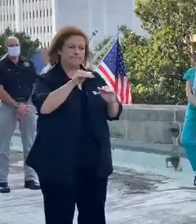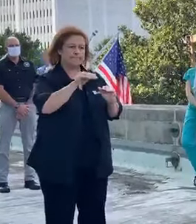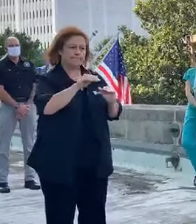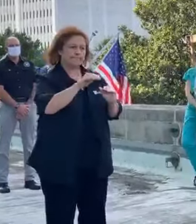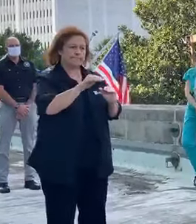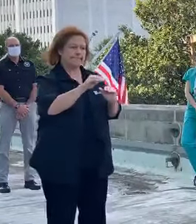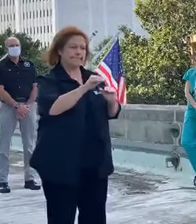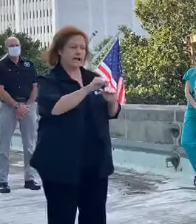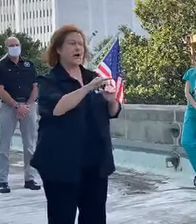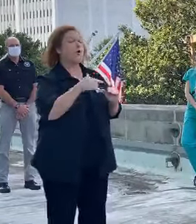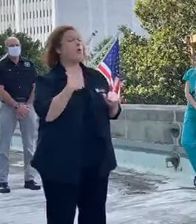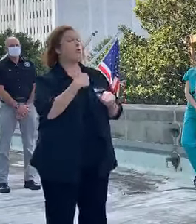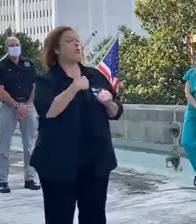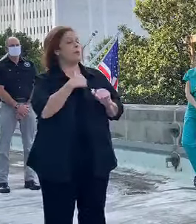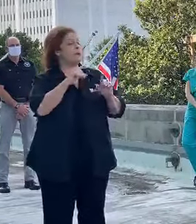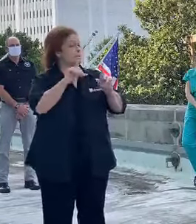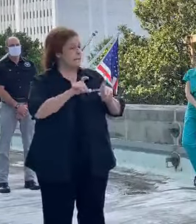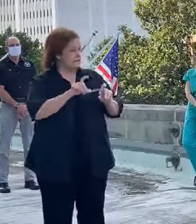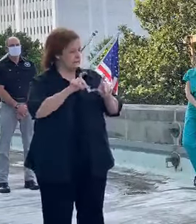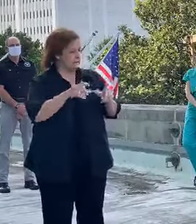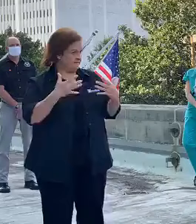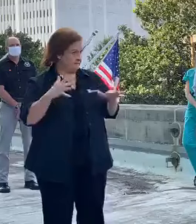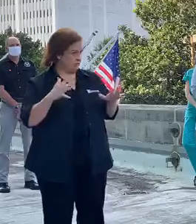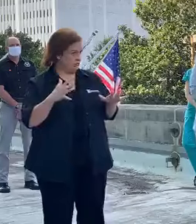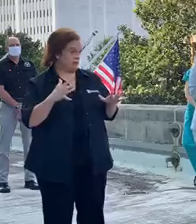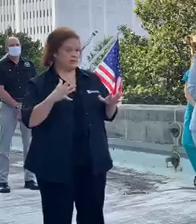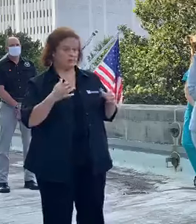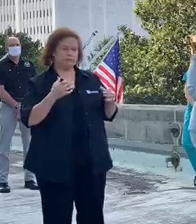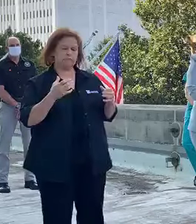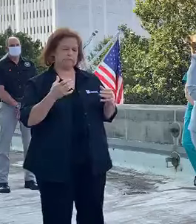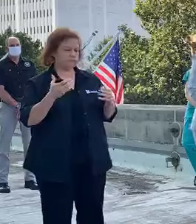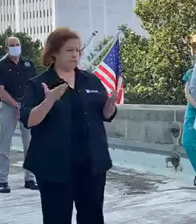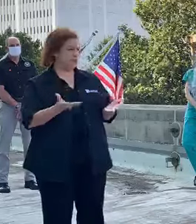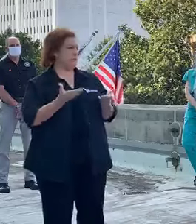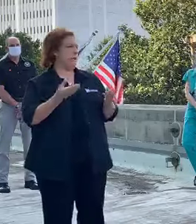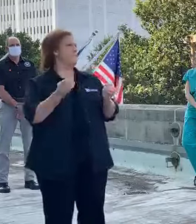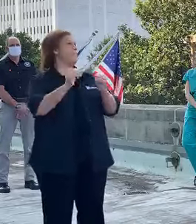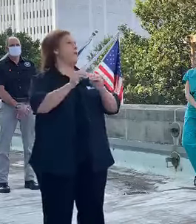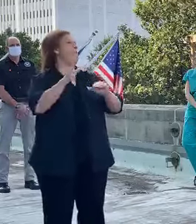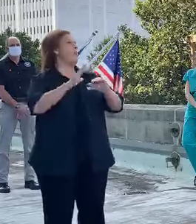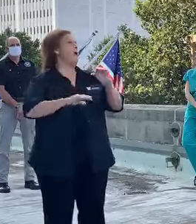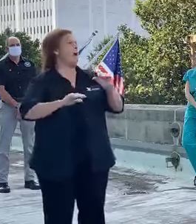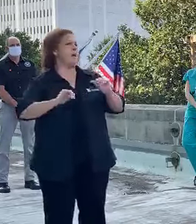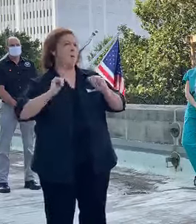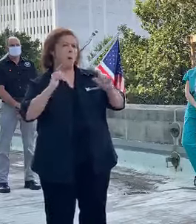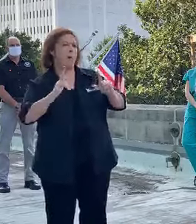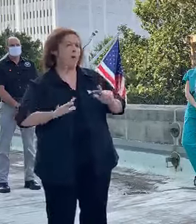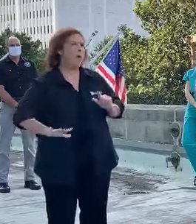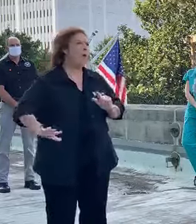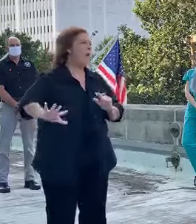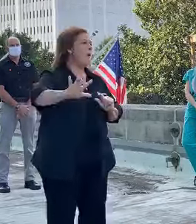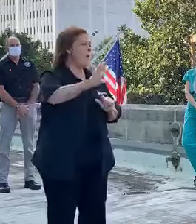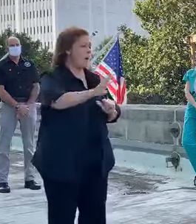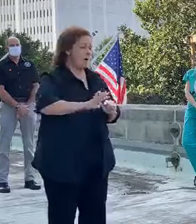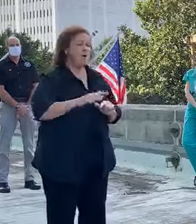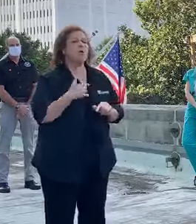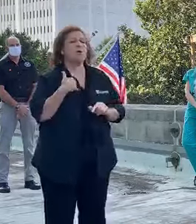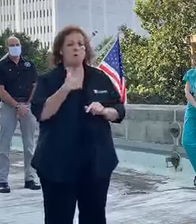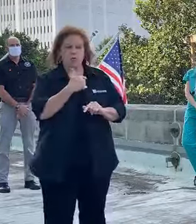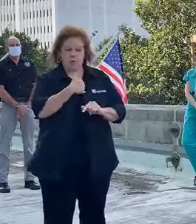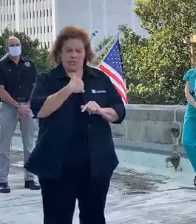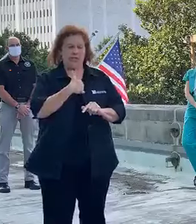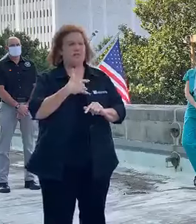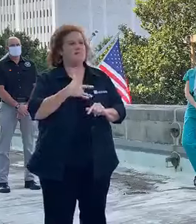capacity. We've tested more in the City of New Orleans than in countries. And we're confident in our ability to